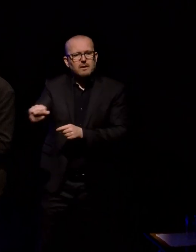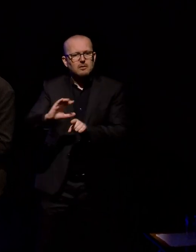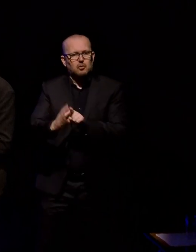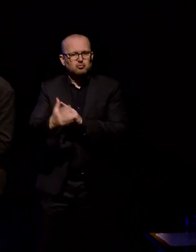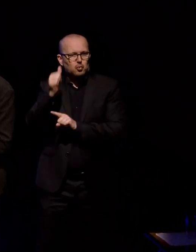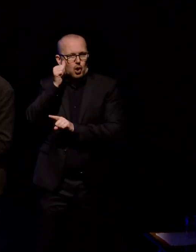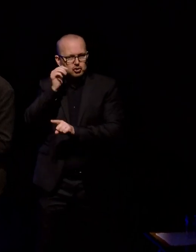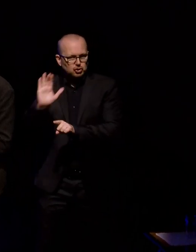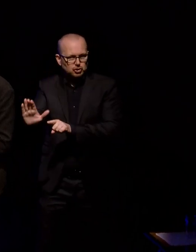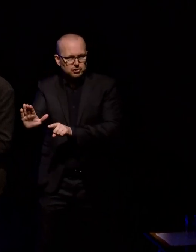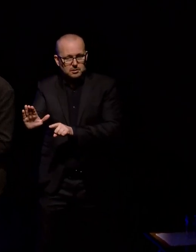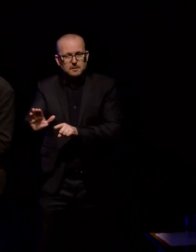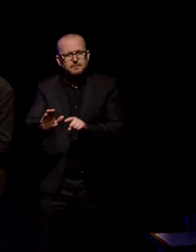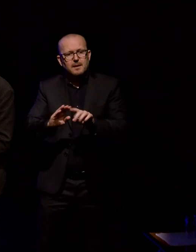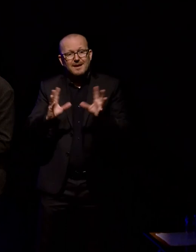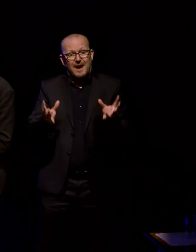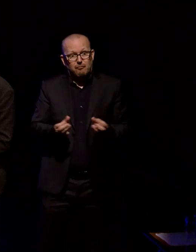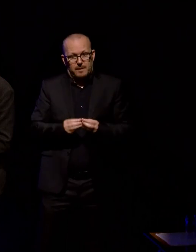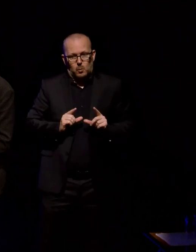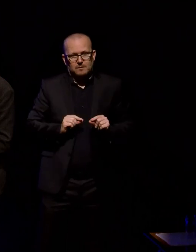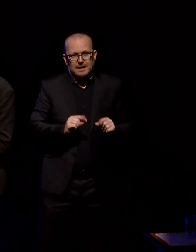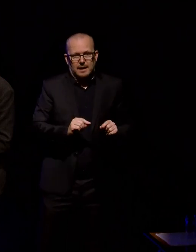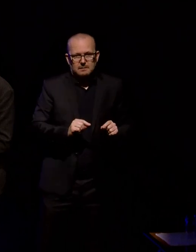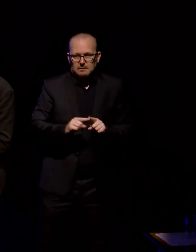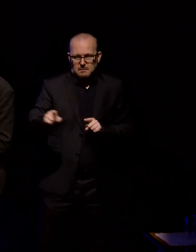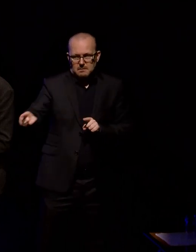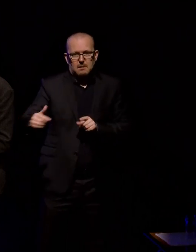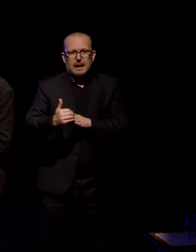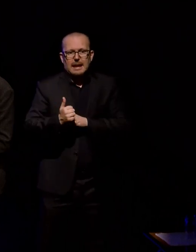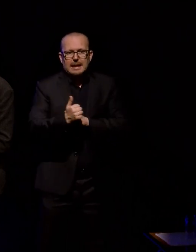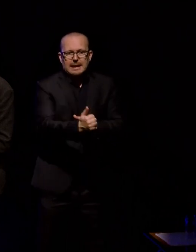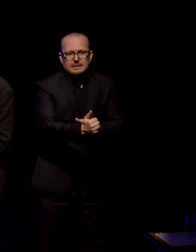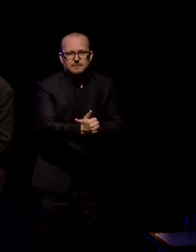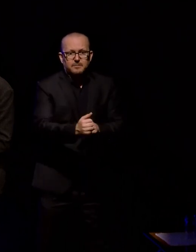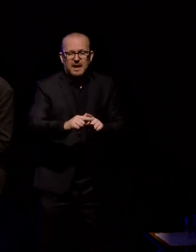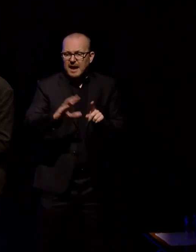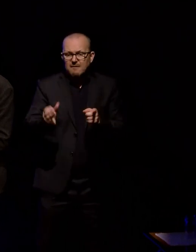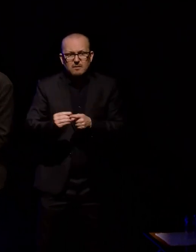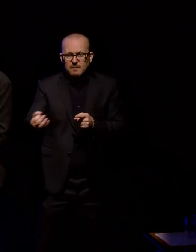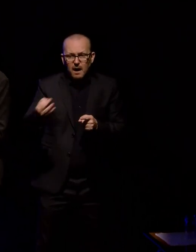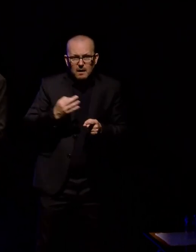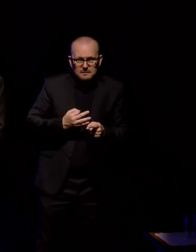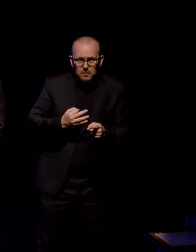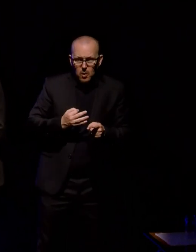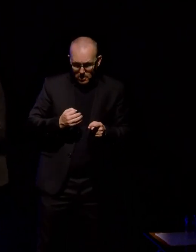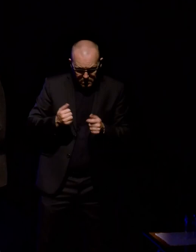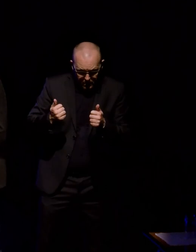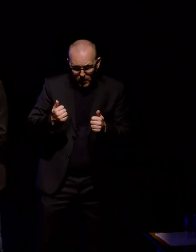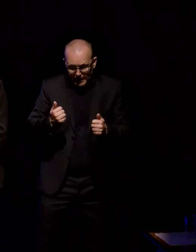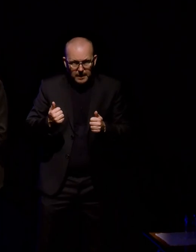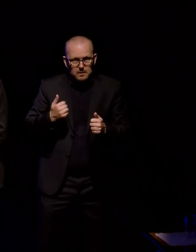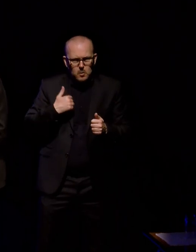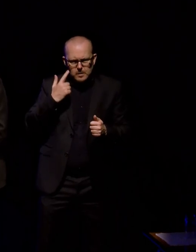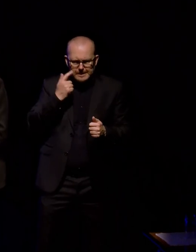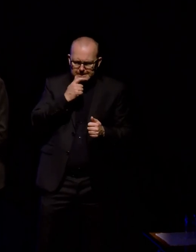everything that we've done was driven by Balang. Everything that he asked for. We you know, put on our digital producing hat